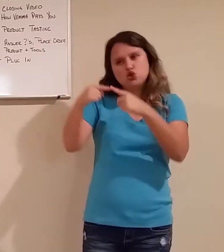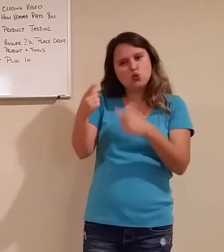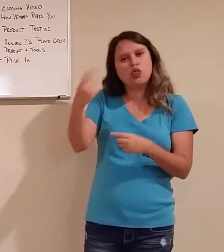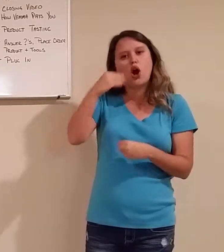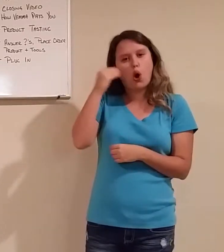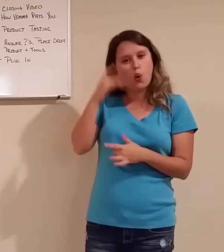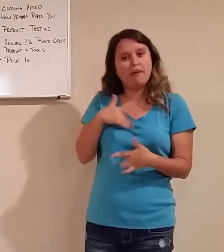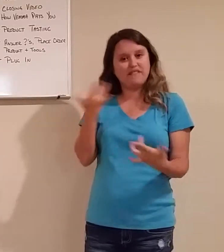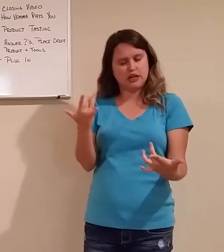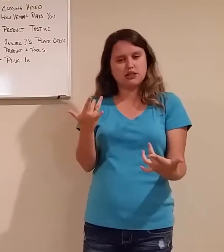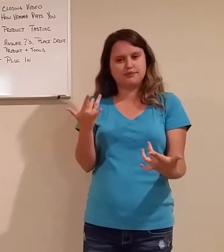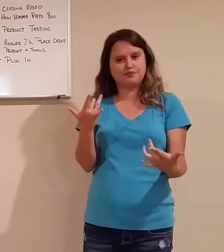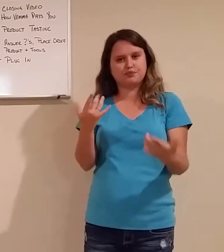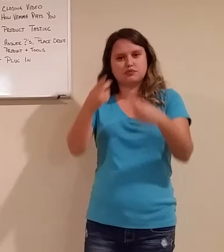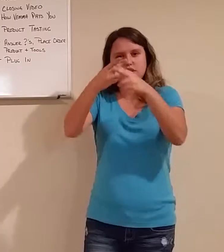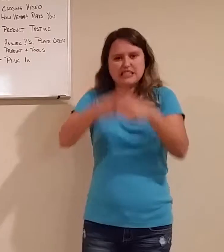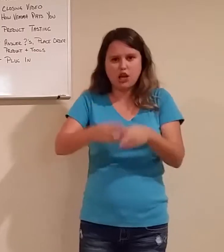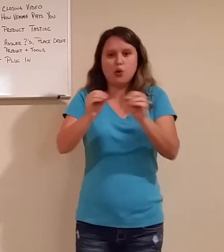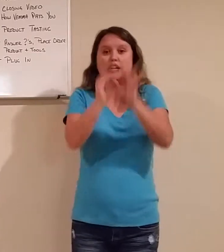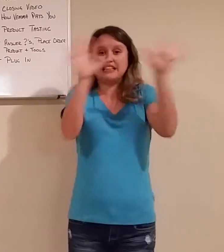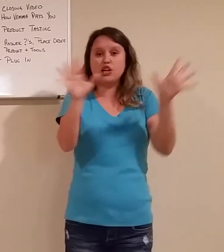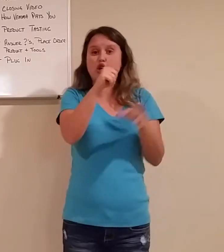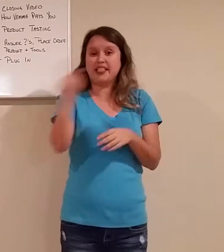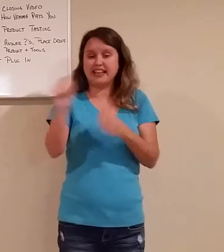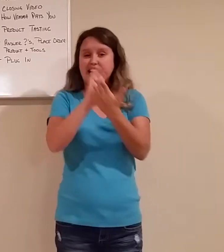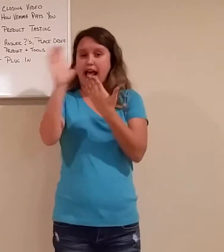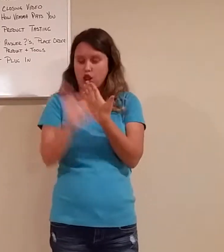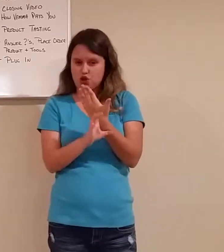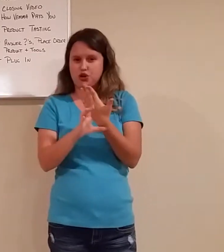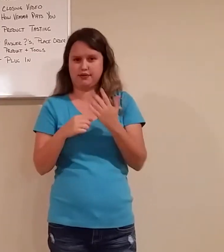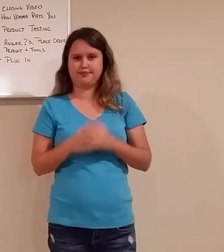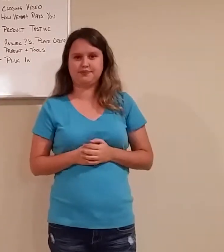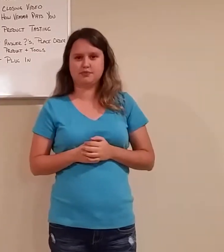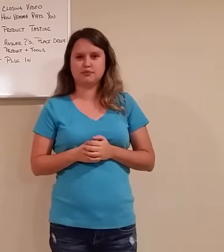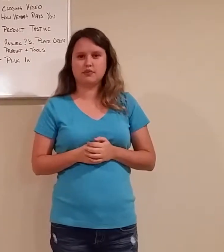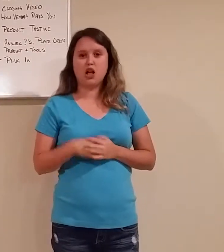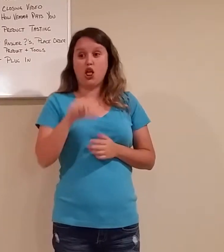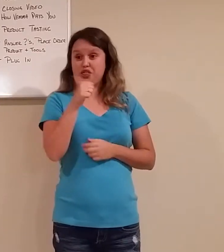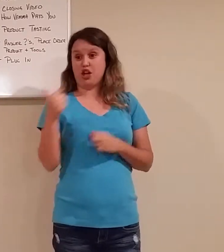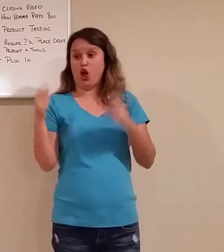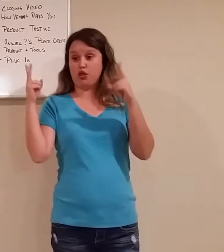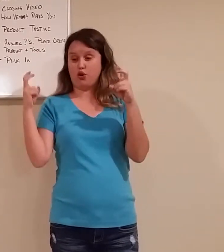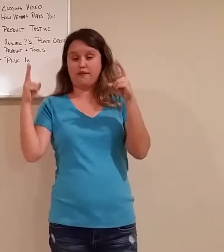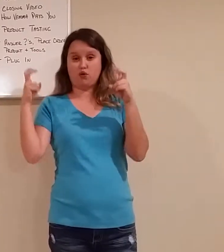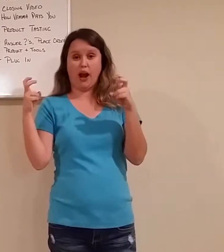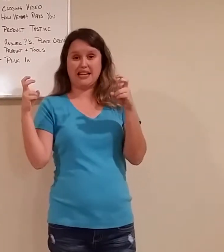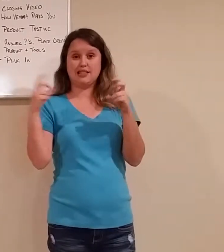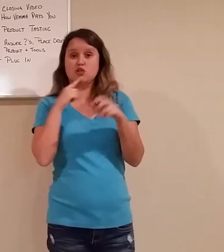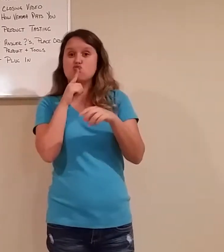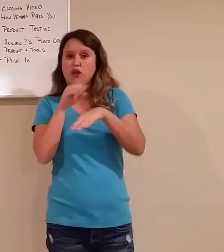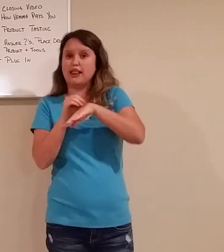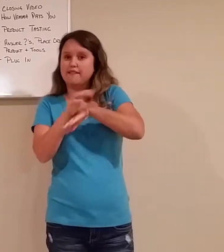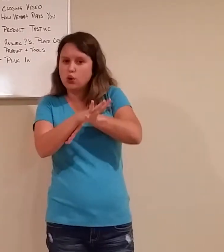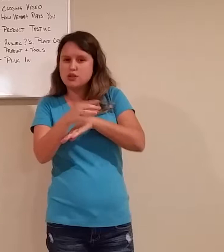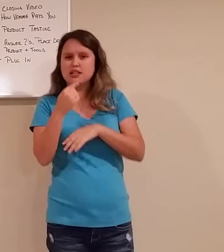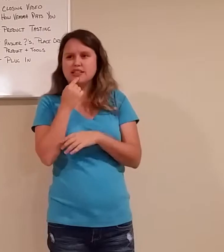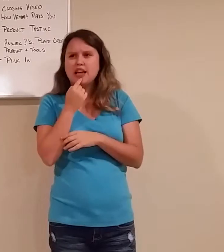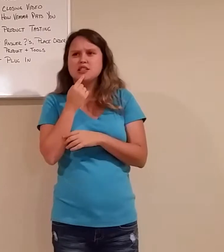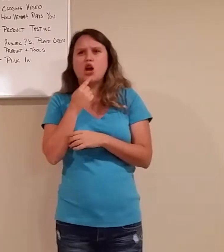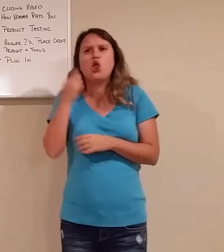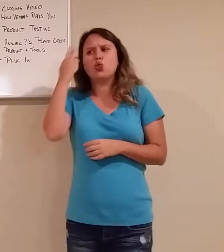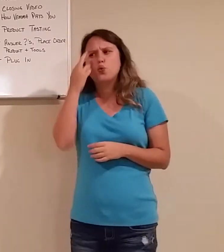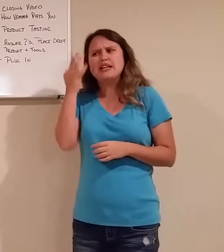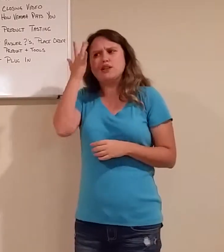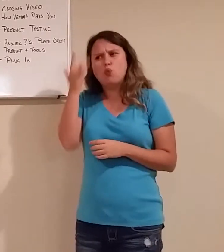called clearing the calendar. The other phrase that's really effective is, the reason for my